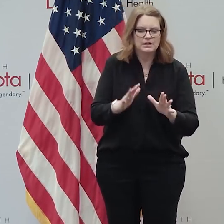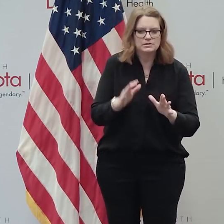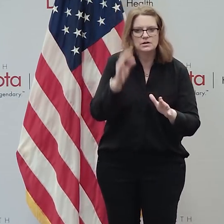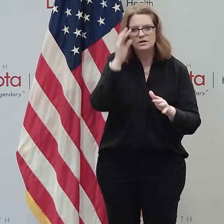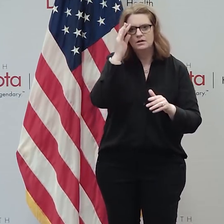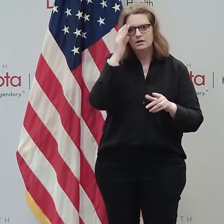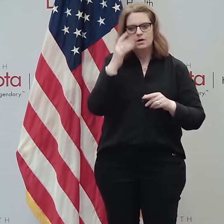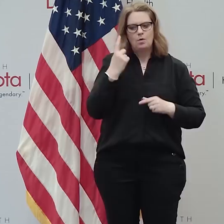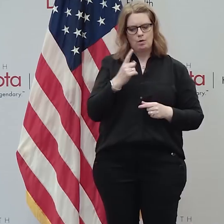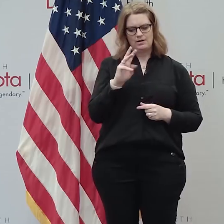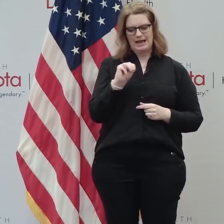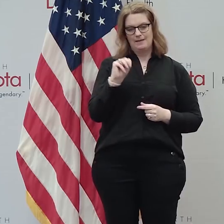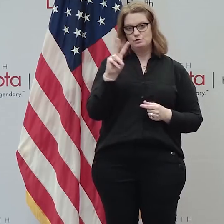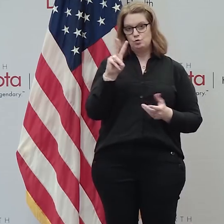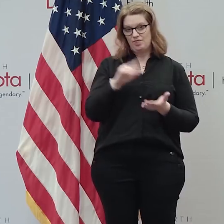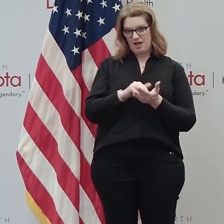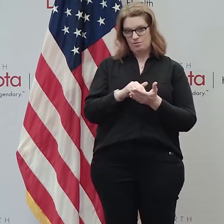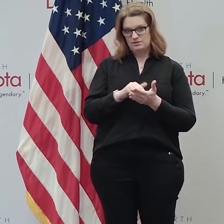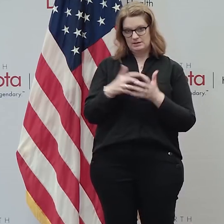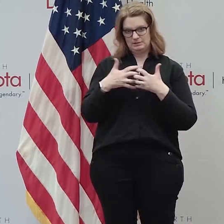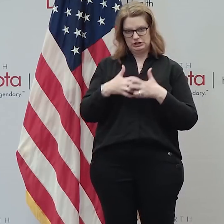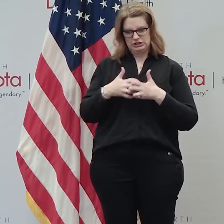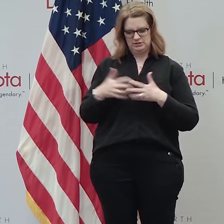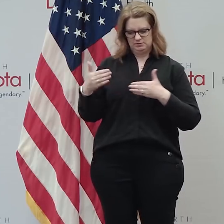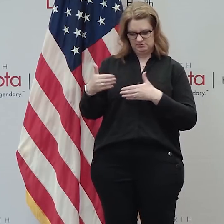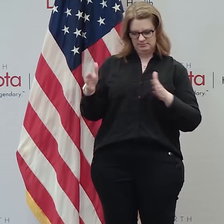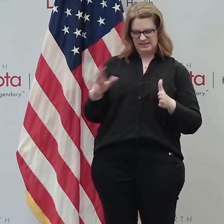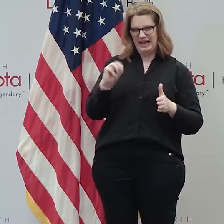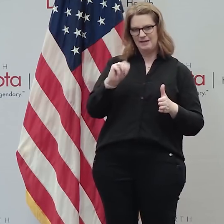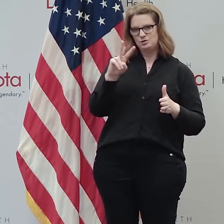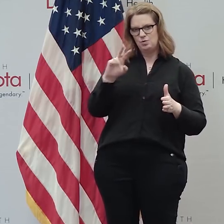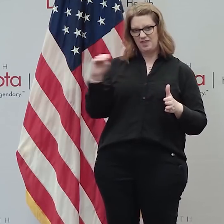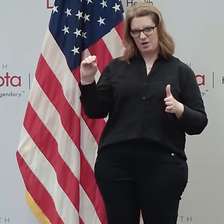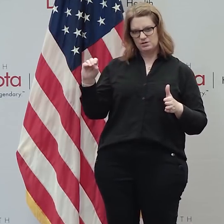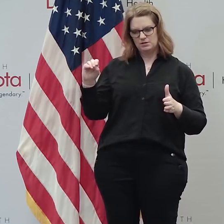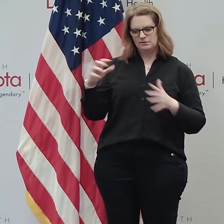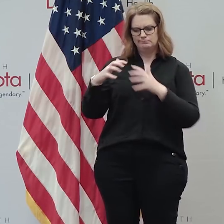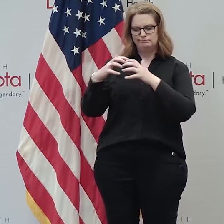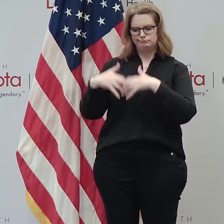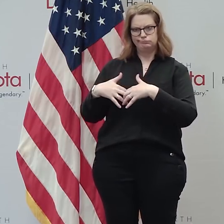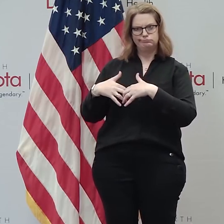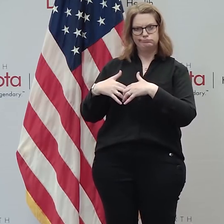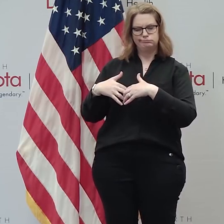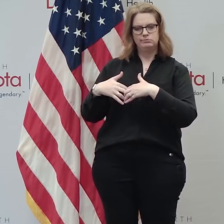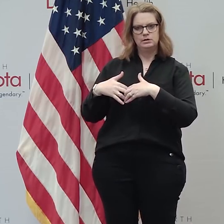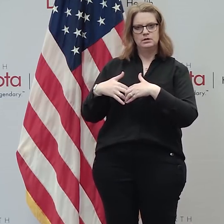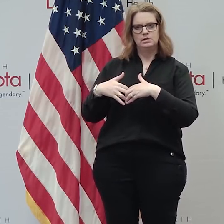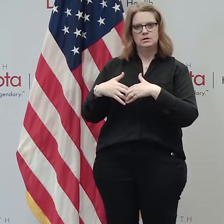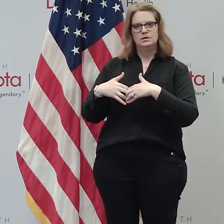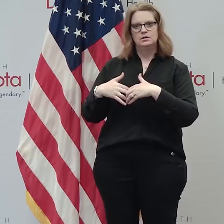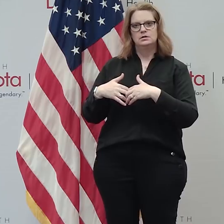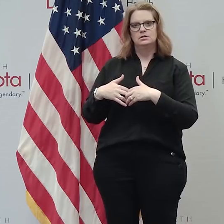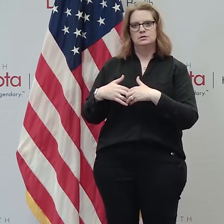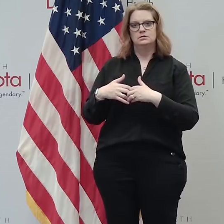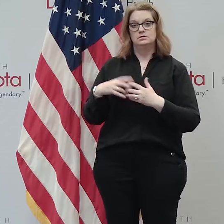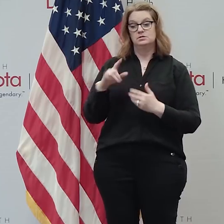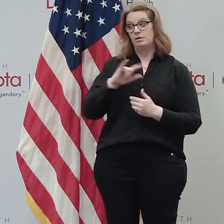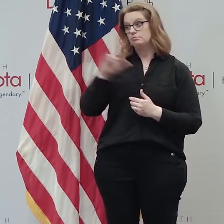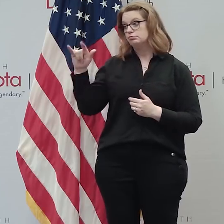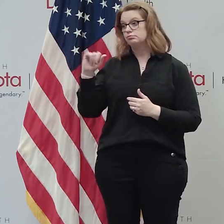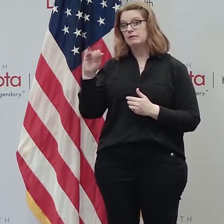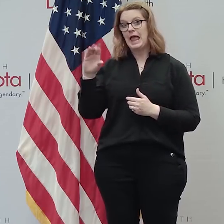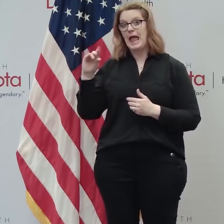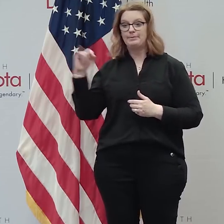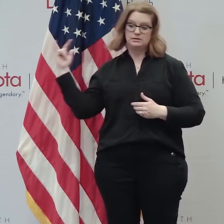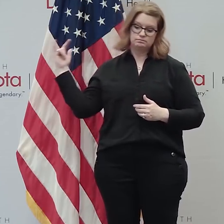have one of our M2000 machines that had a breakdown. We've flown in an Abbott technician. They're